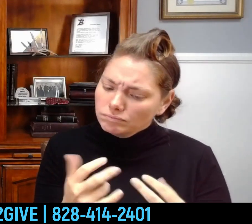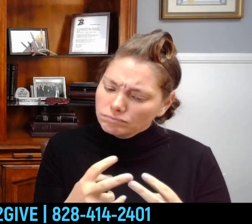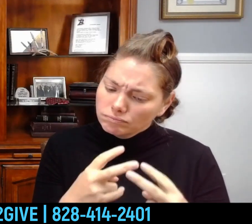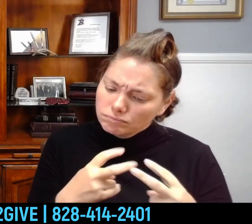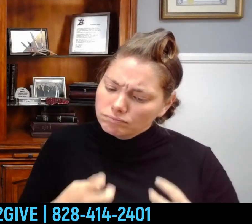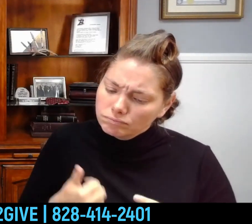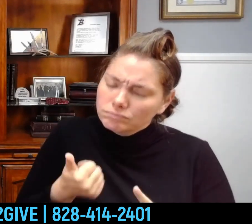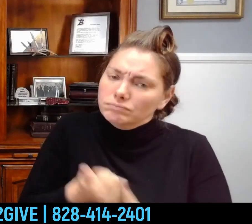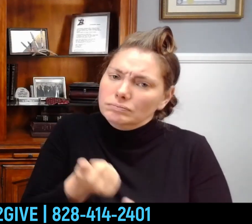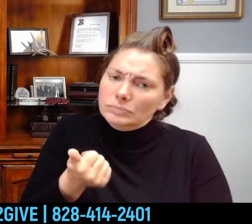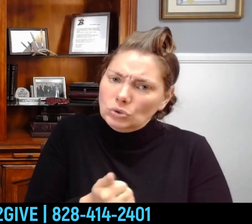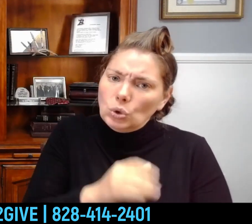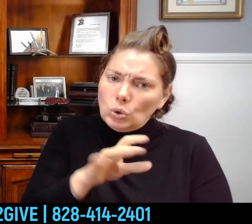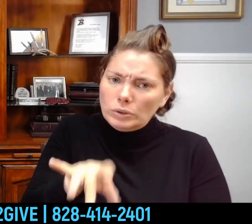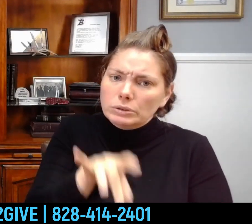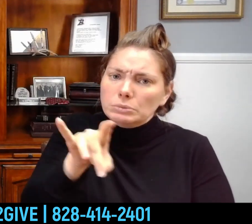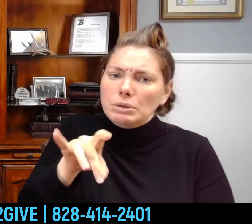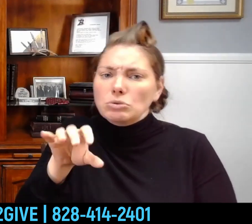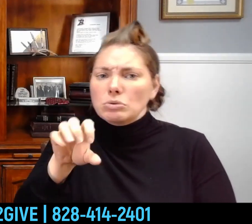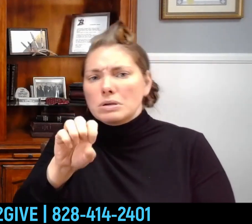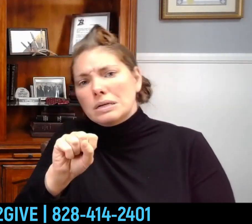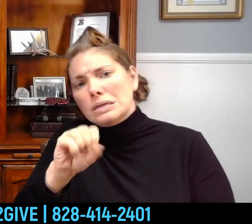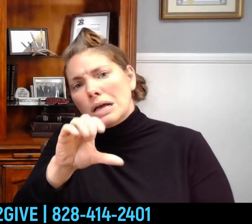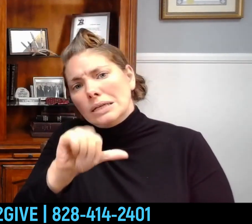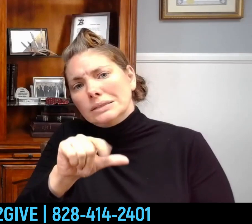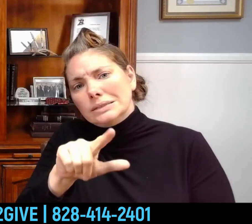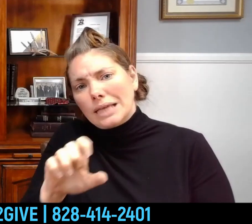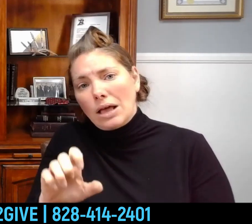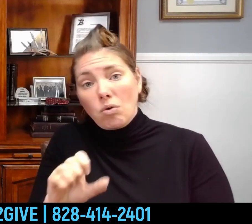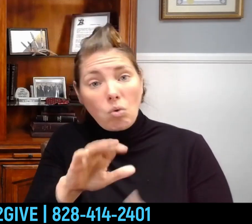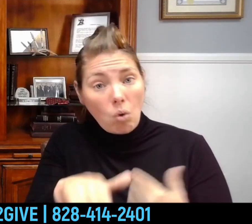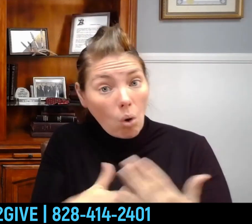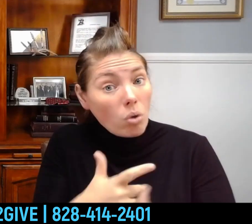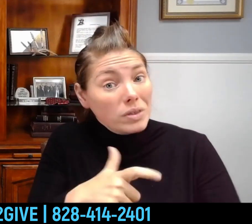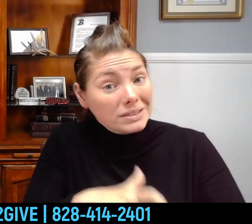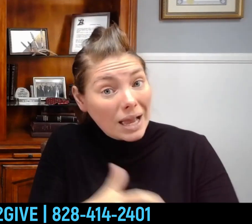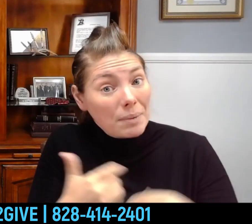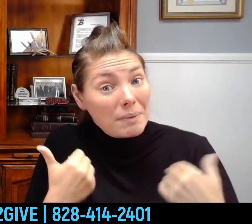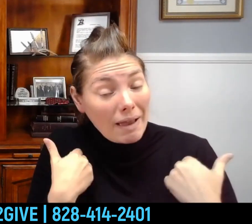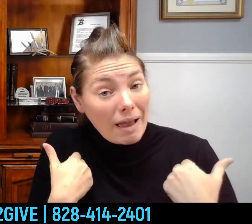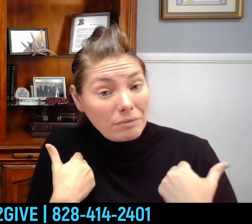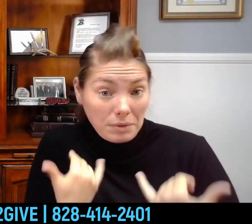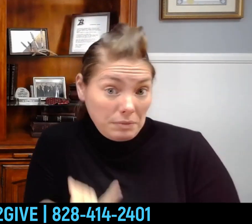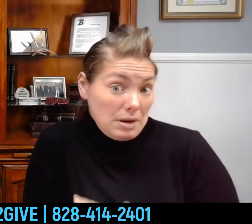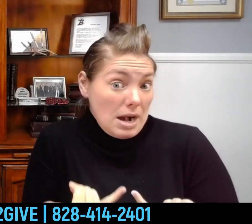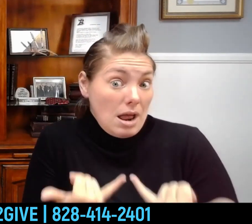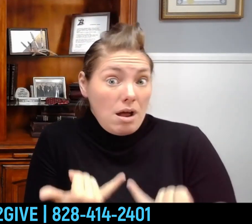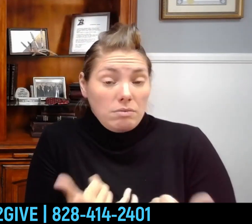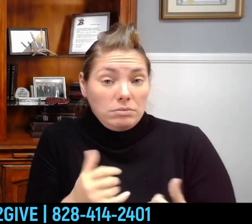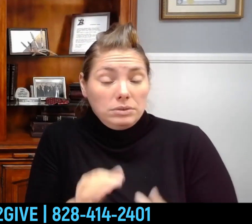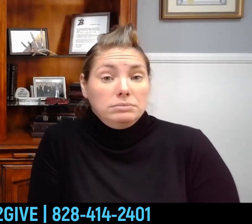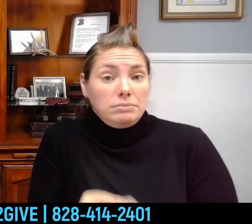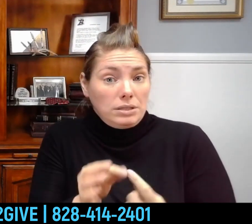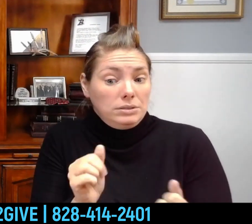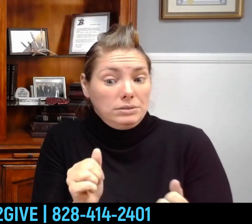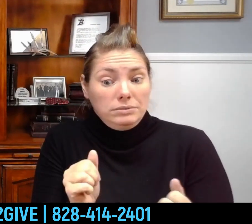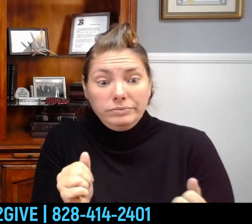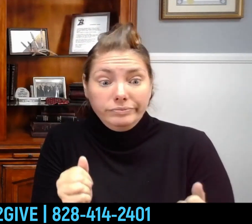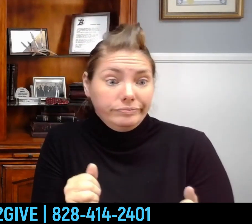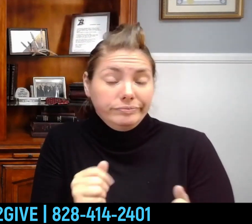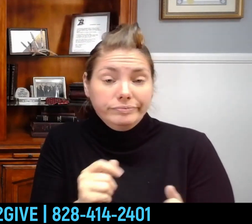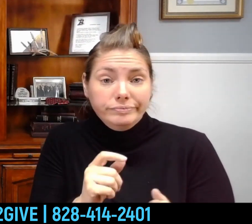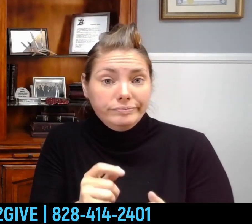your spiritual scales. All this time that we have, especially right now with everything that is going